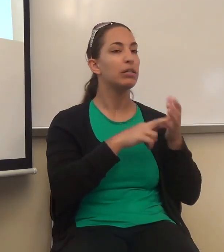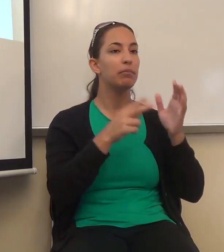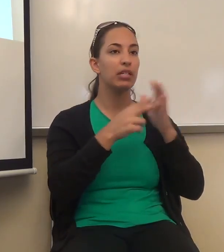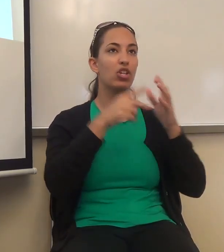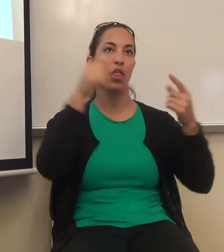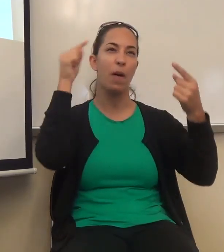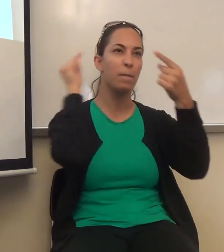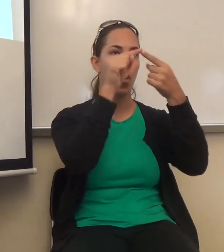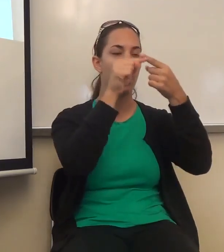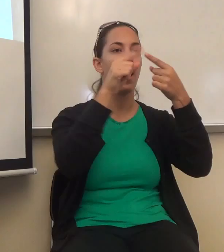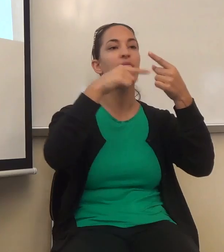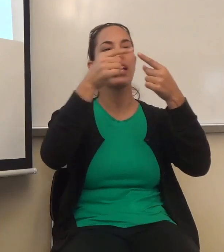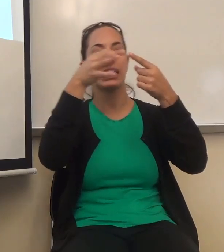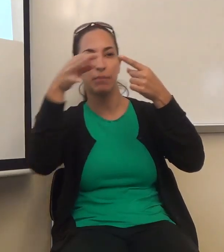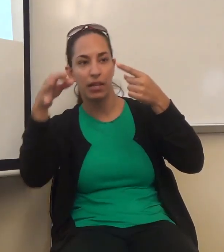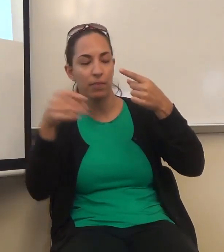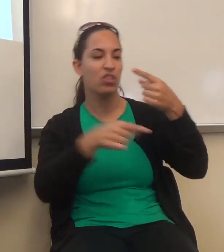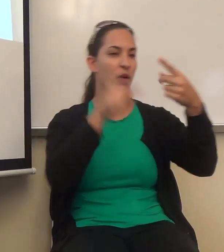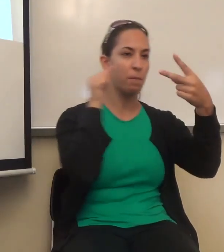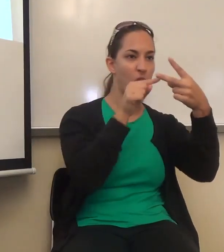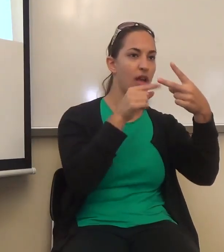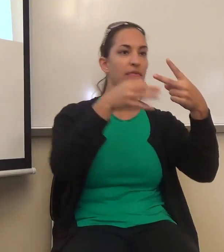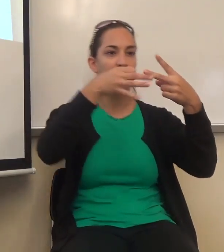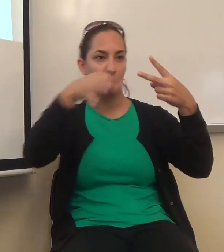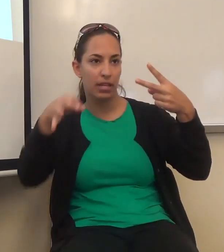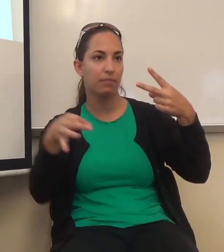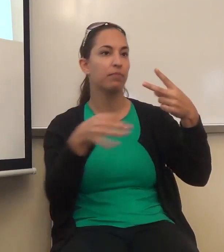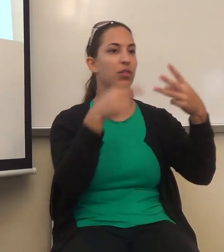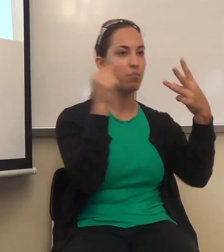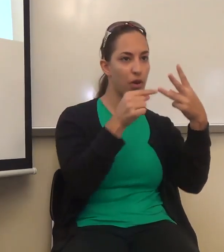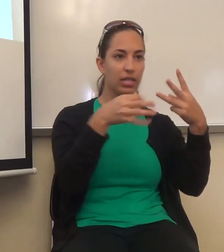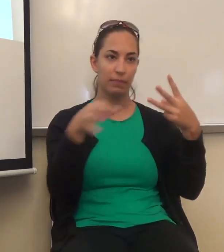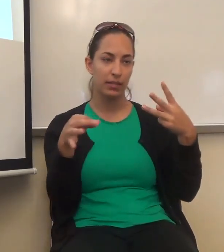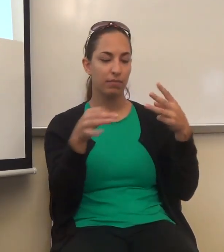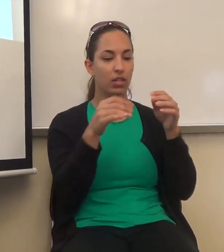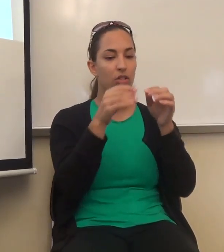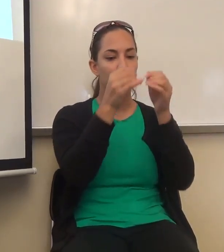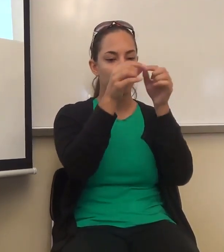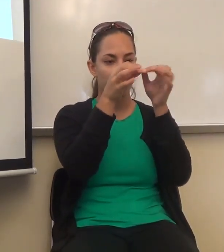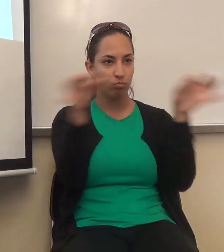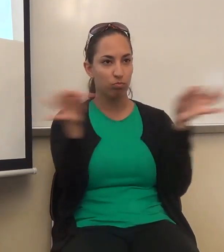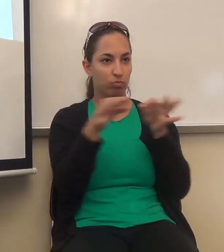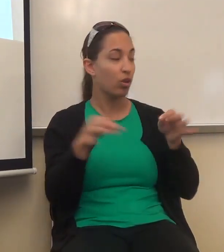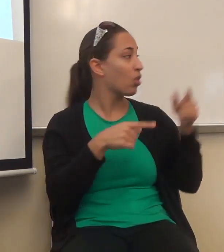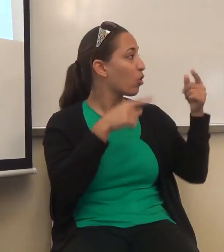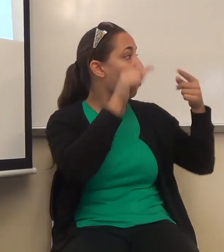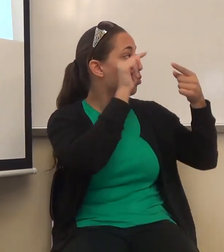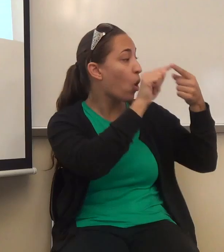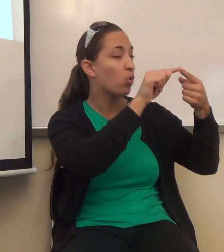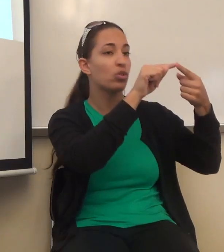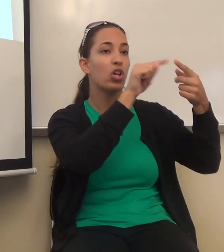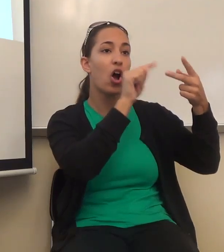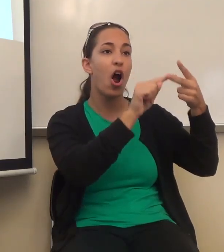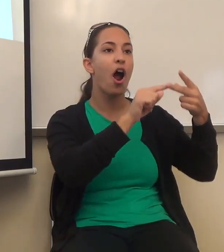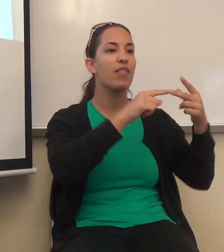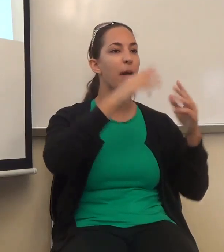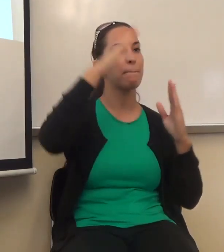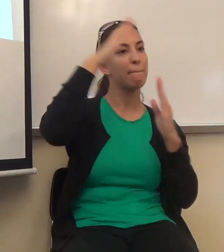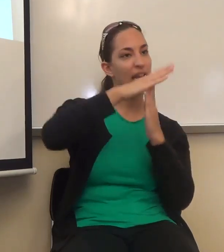with this level. These are the major details. As you can probably guess, these are the minor details. So